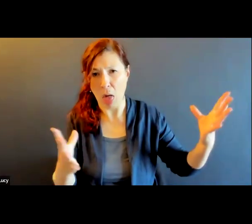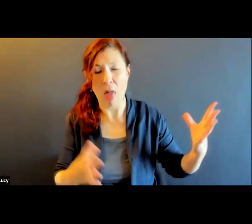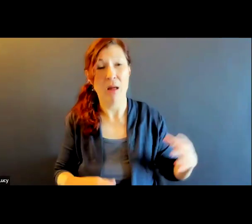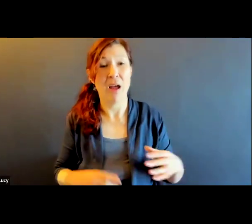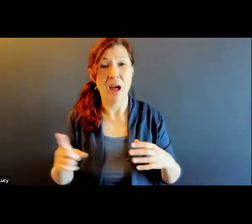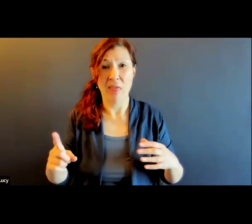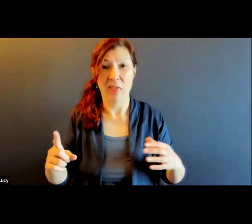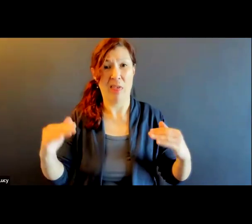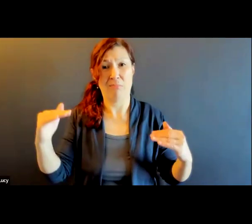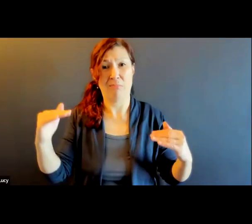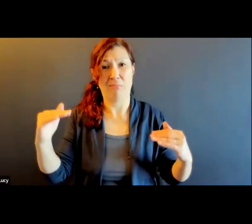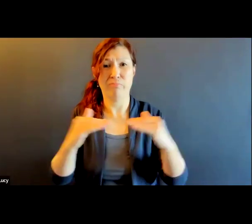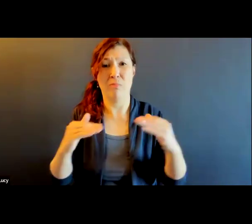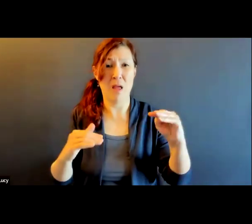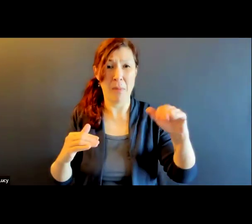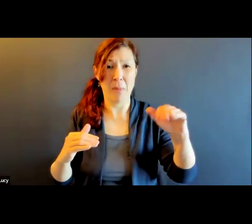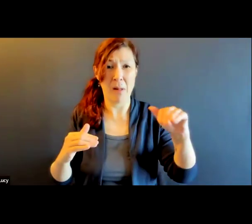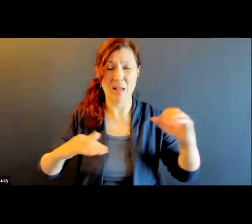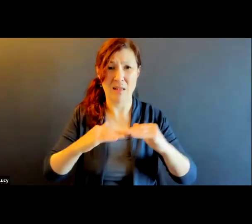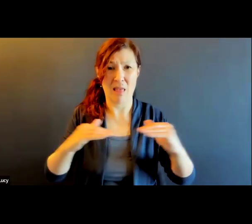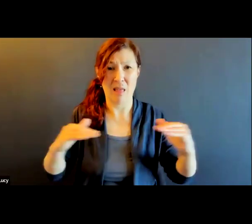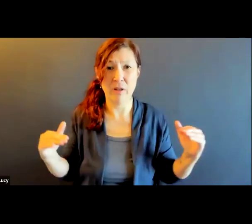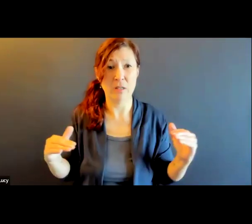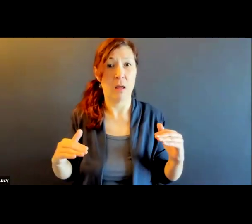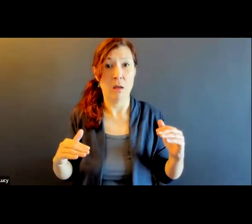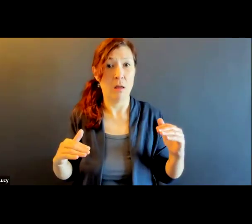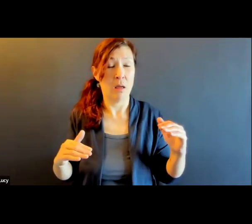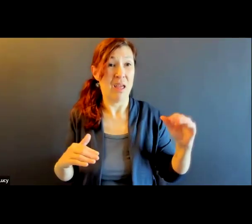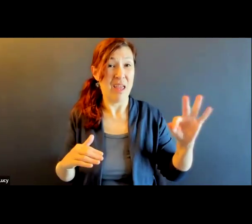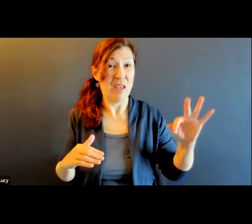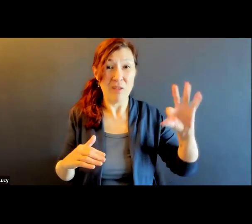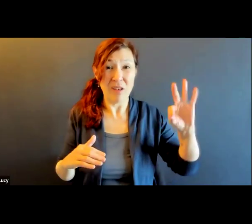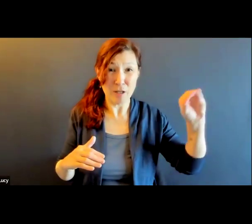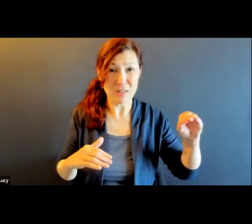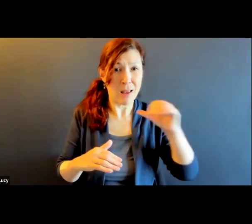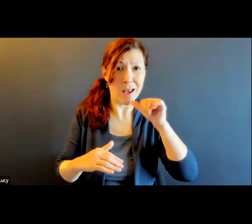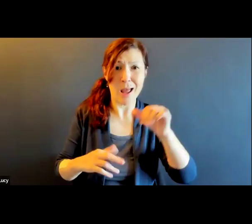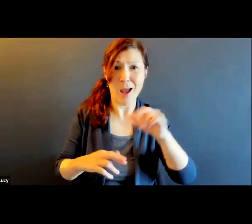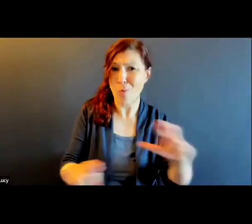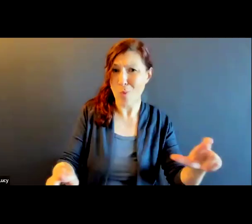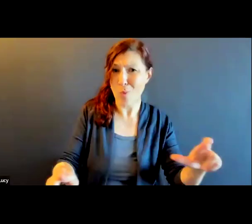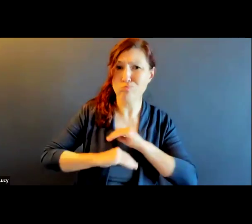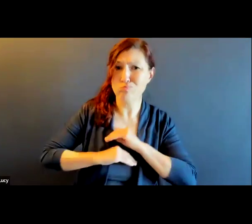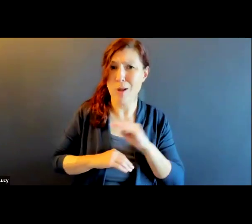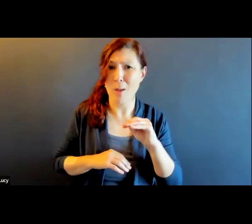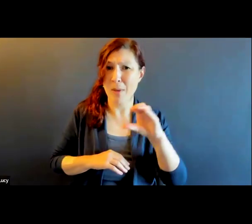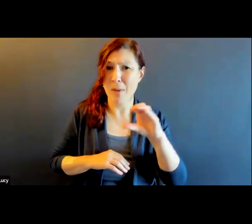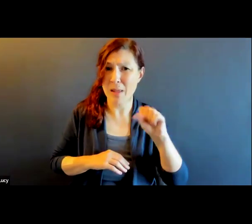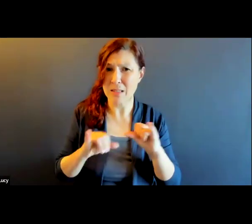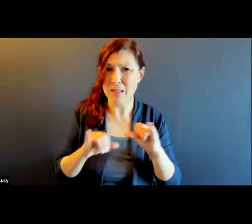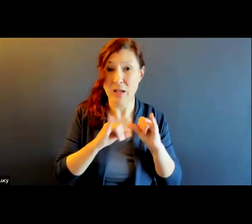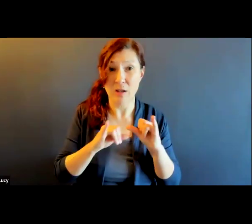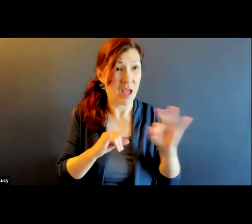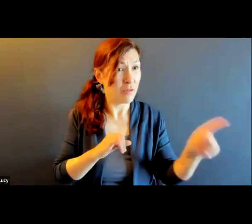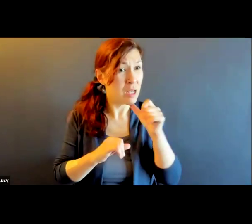MCAS, where over 90% have not been prepared to meet state standards? If they don't, what will you